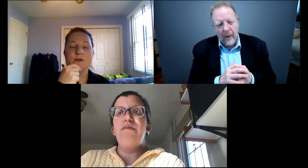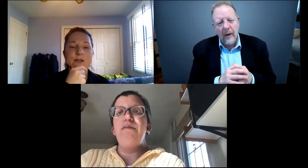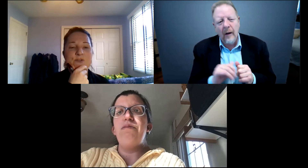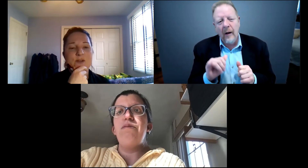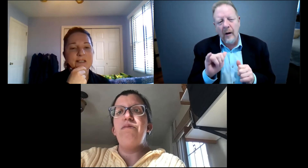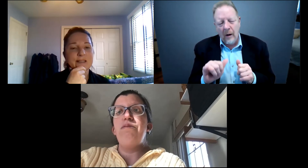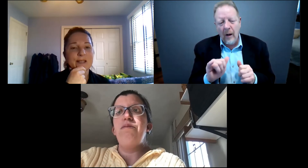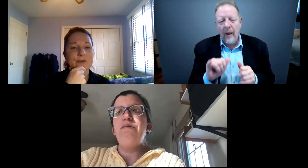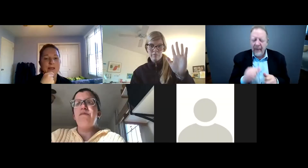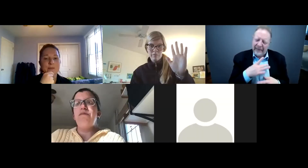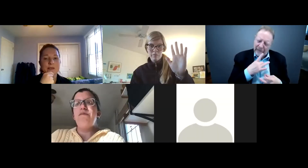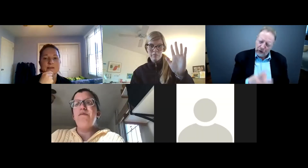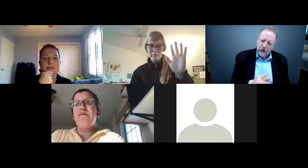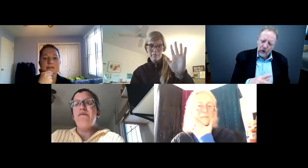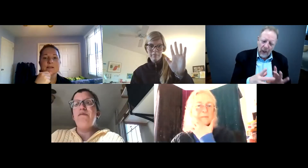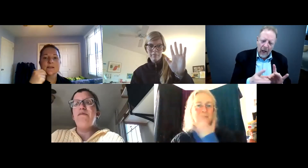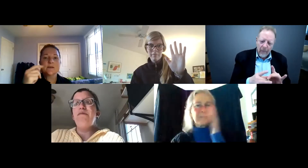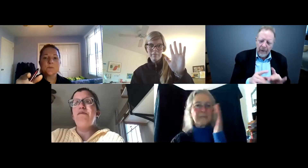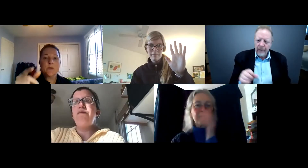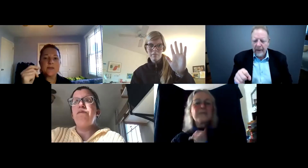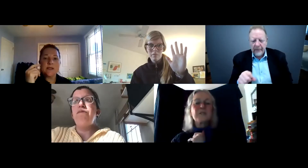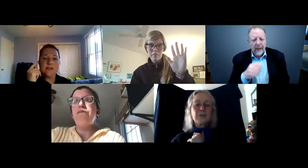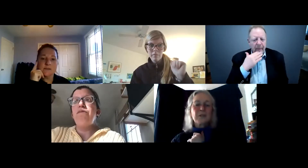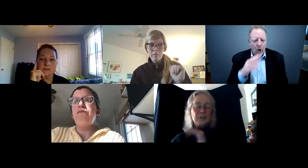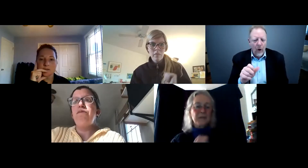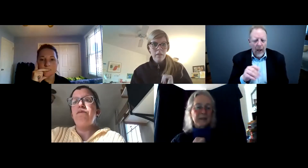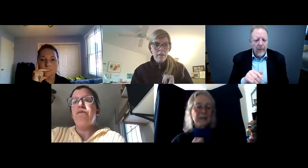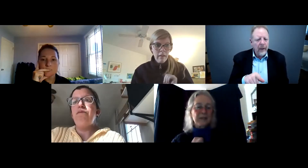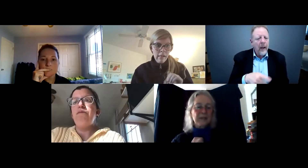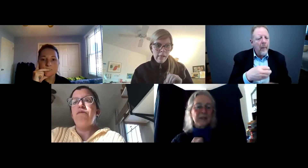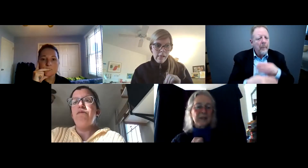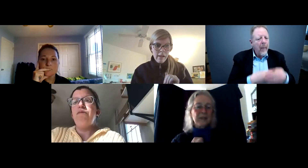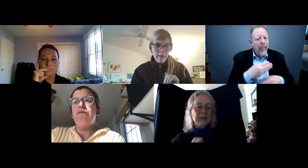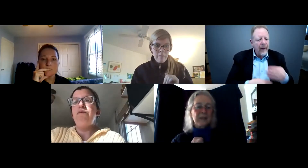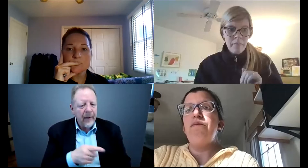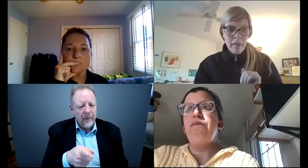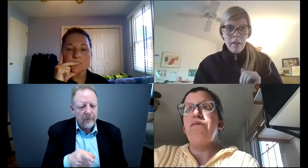Okay, that's very interesting. Thank you, Amy. Bethany?